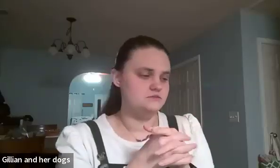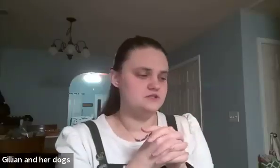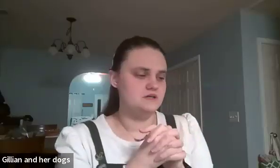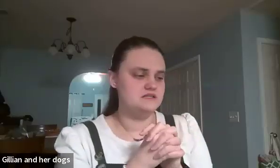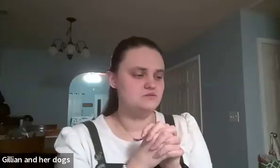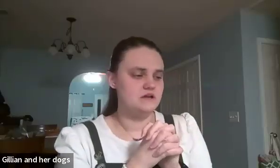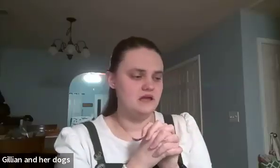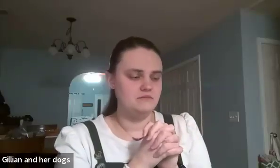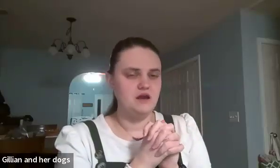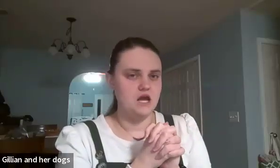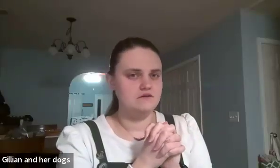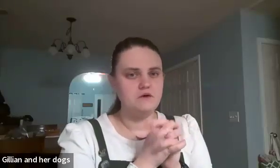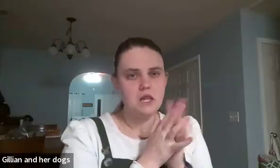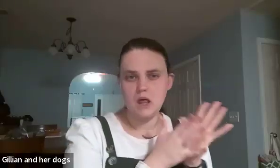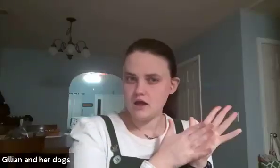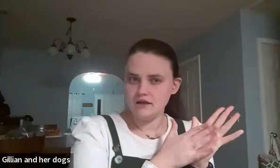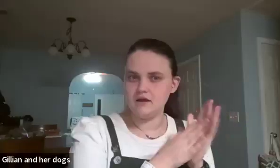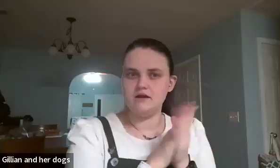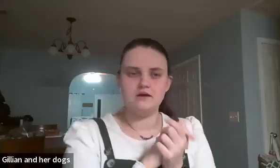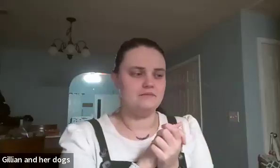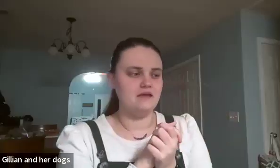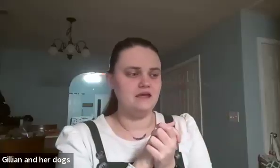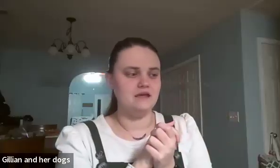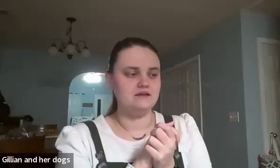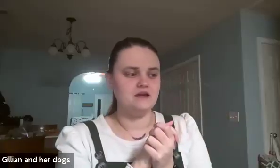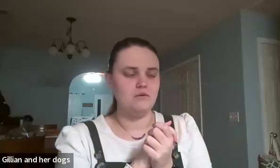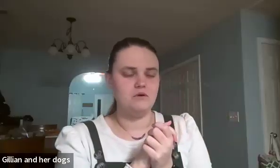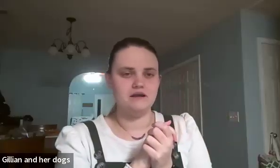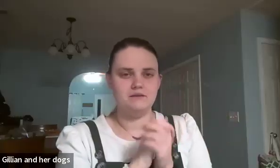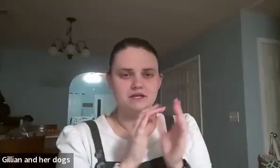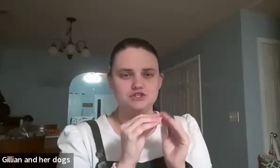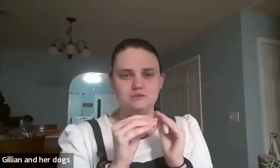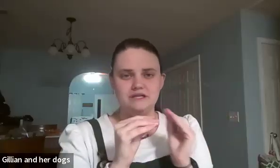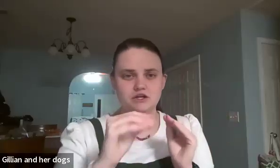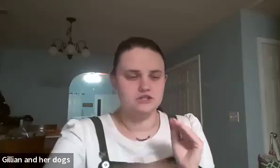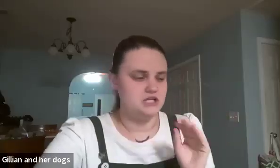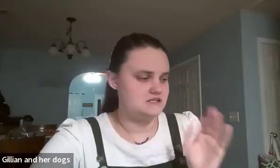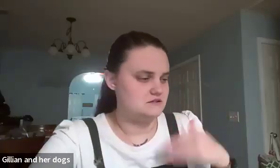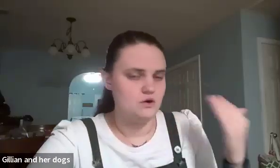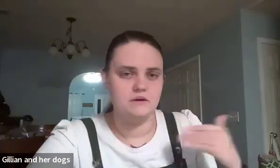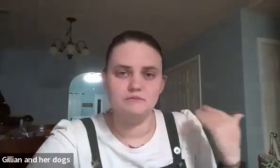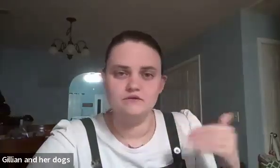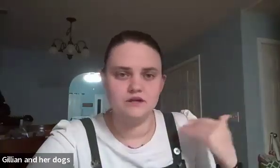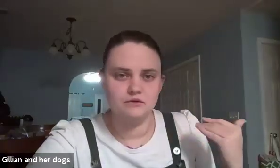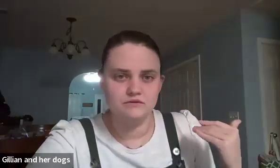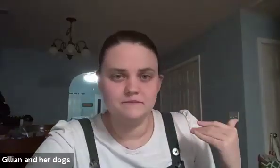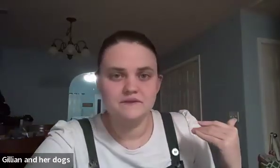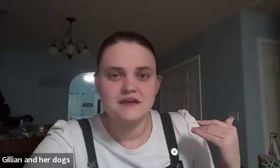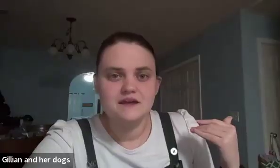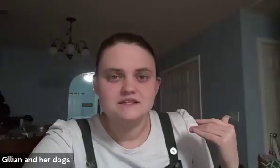Just because this one can be kind of a lot. And I want to kind of make sure we get a good chance going and moving and grooving.